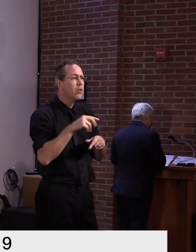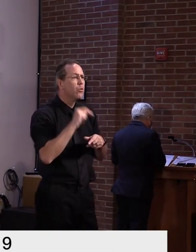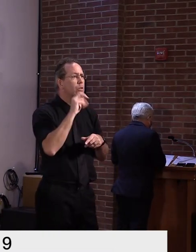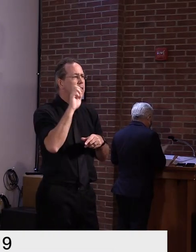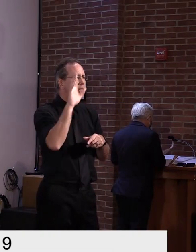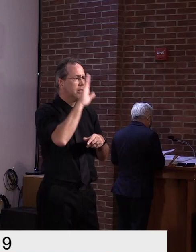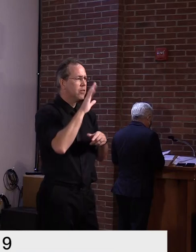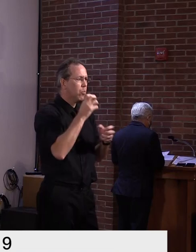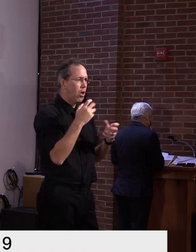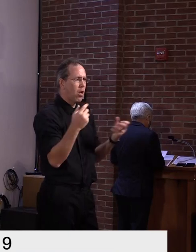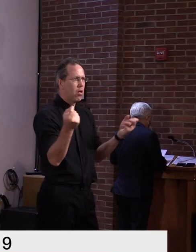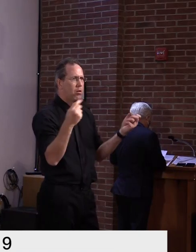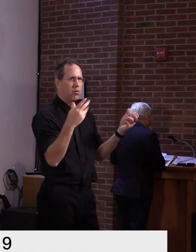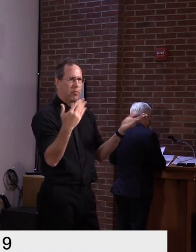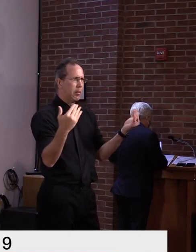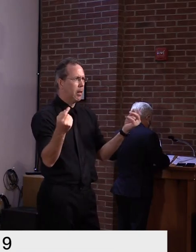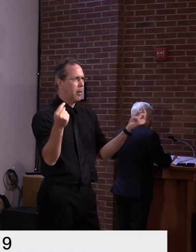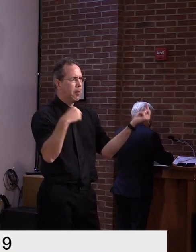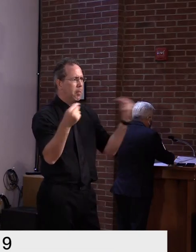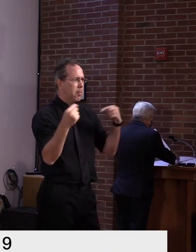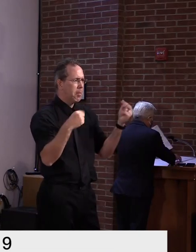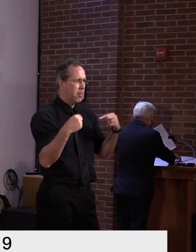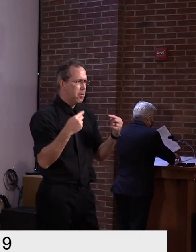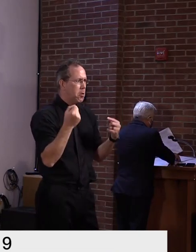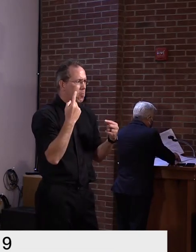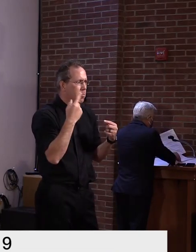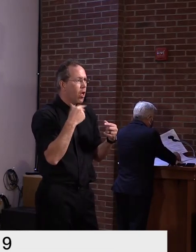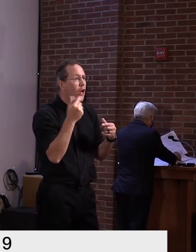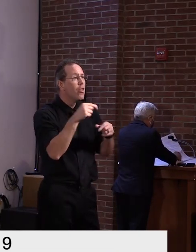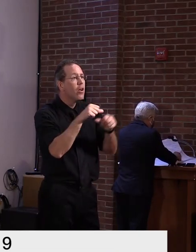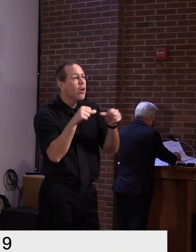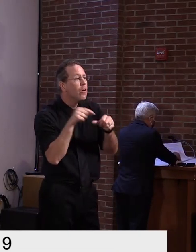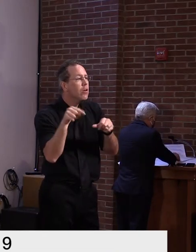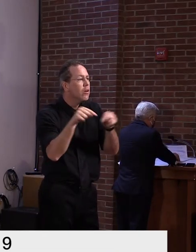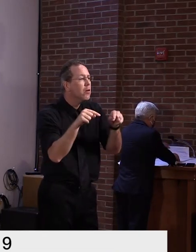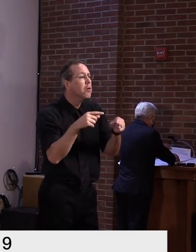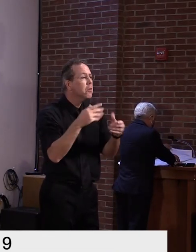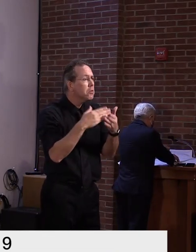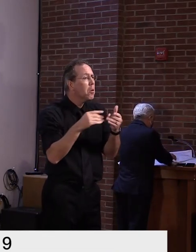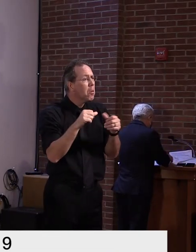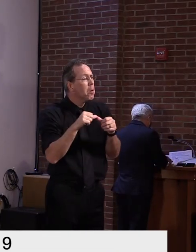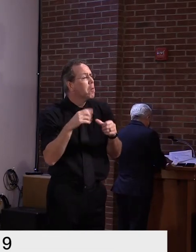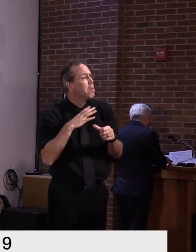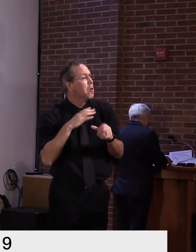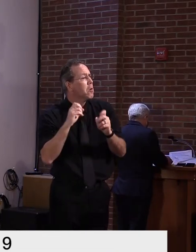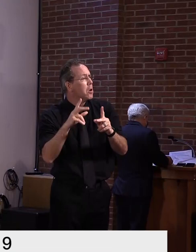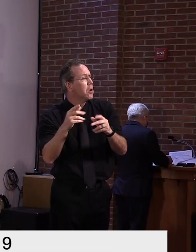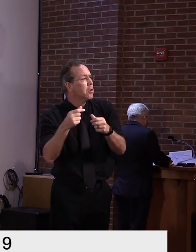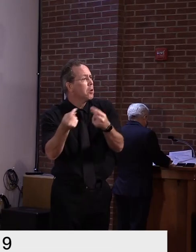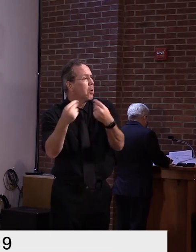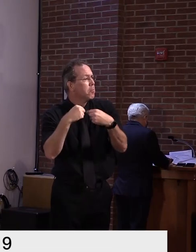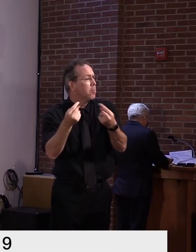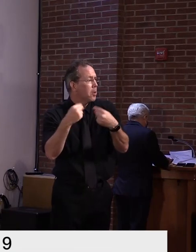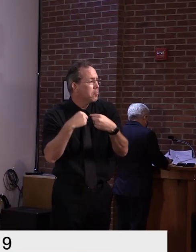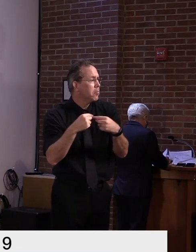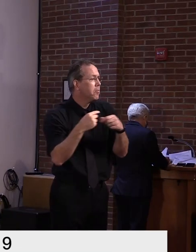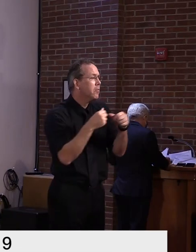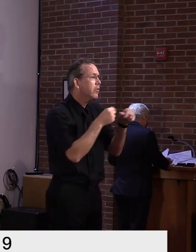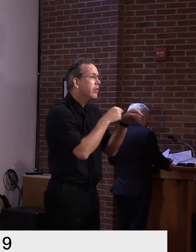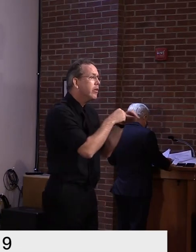even further than the region who come from higher positivity areas that this would have a significant public health